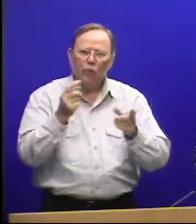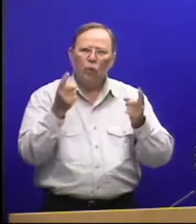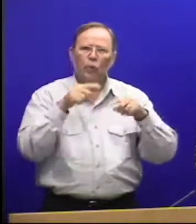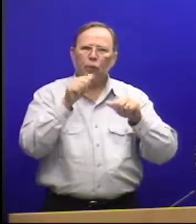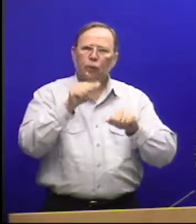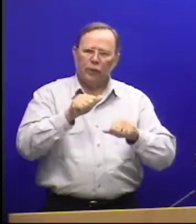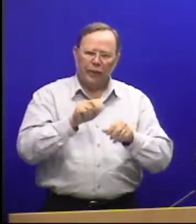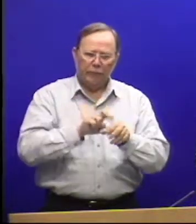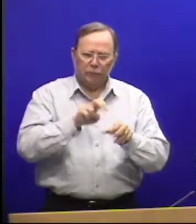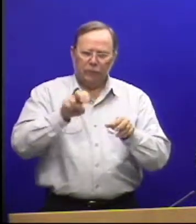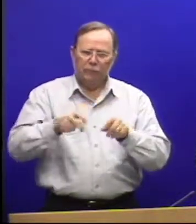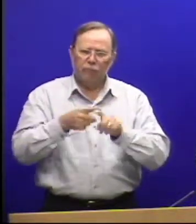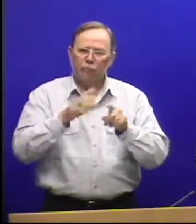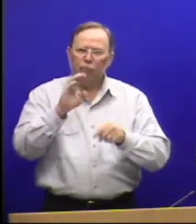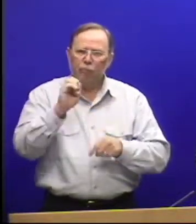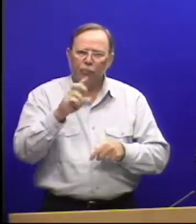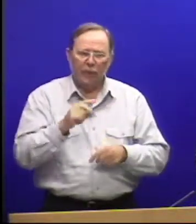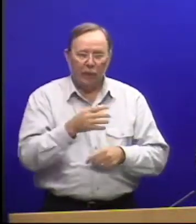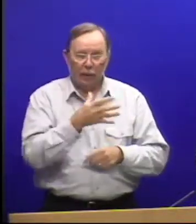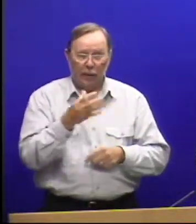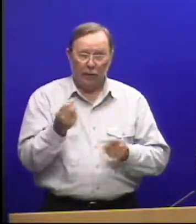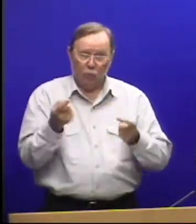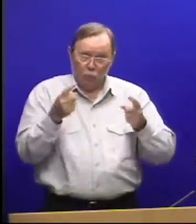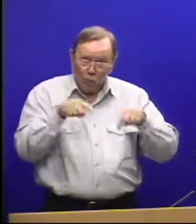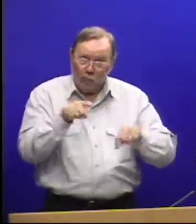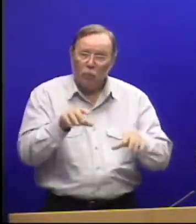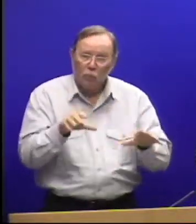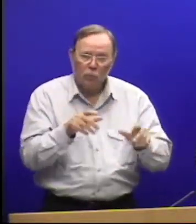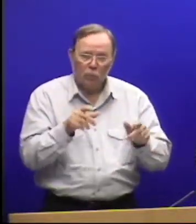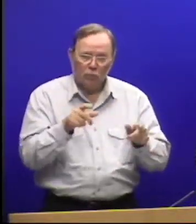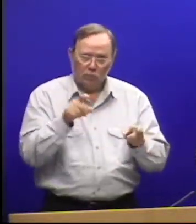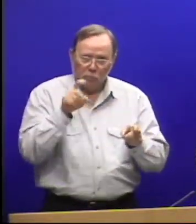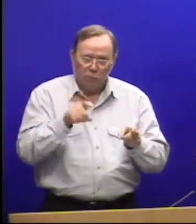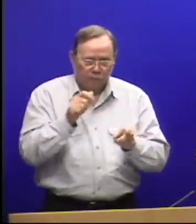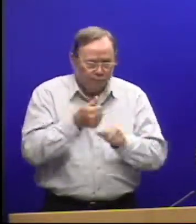do, are there any special care needs that need to be taken for you? And